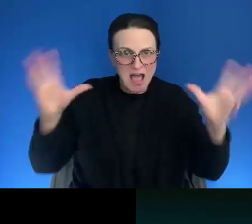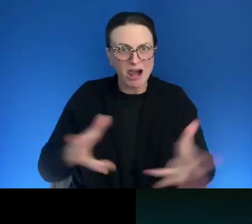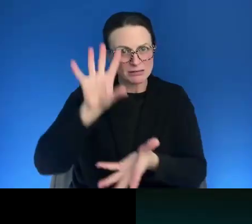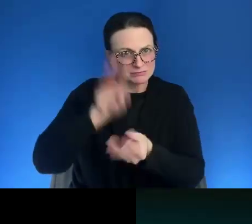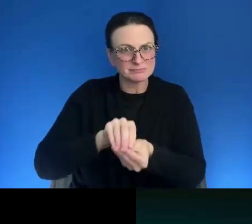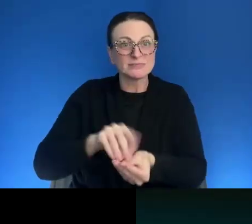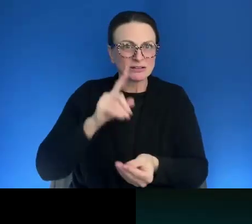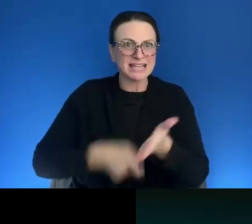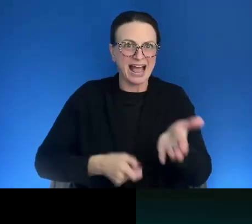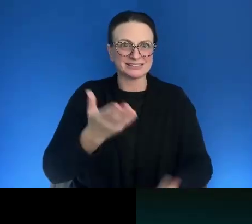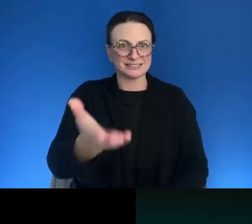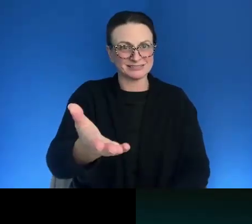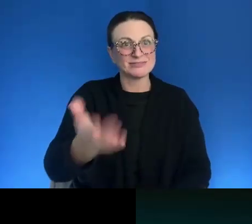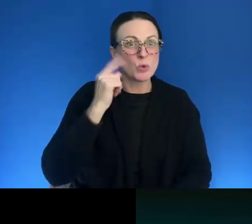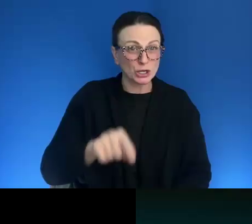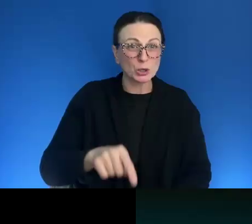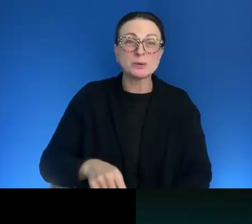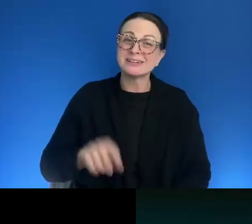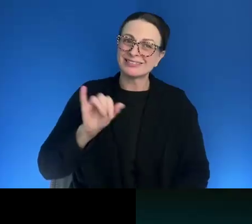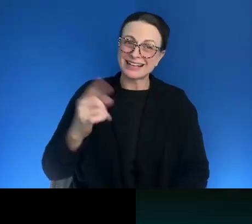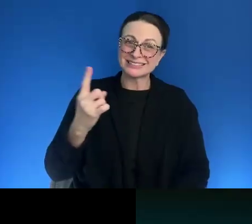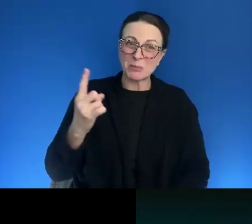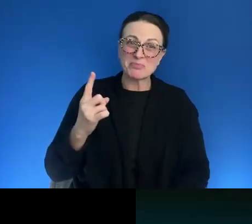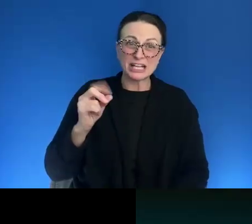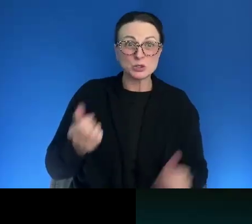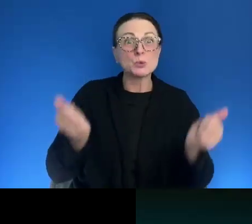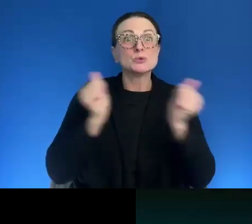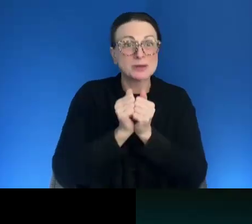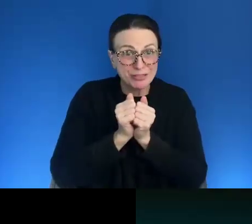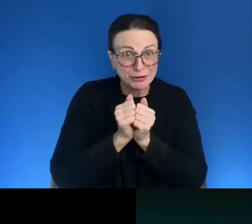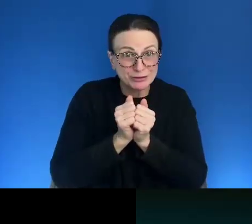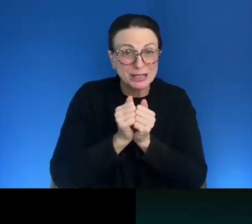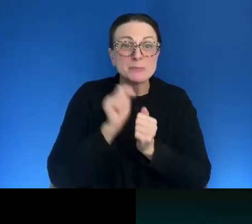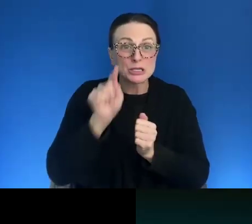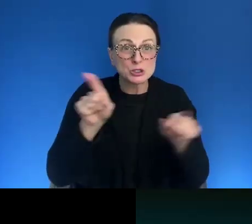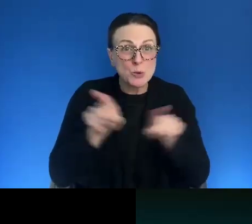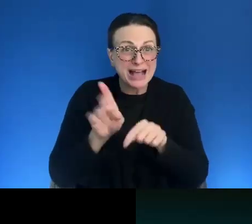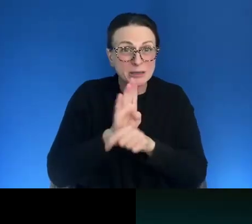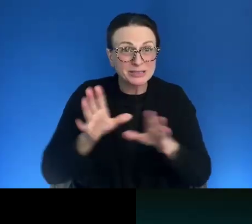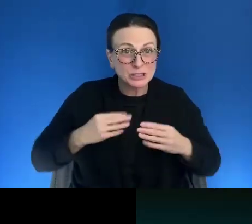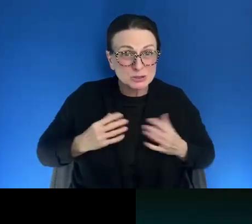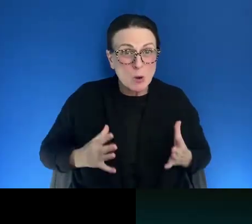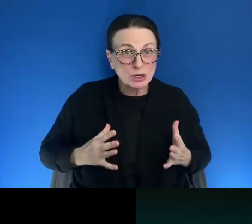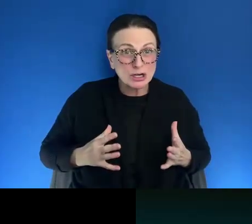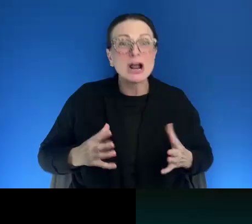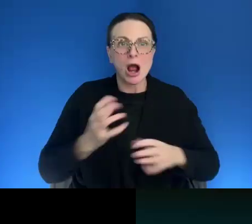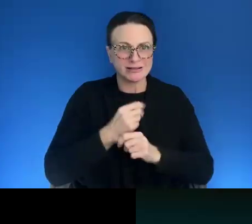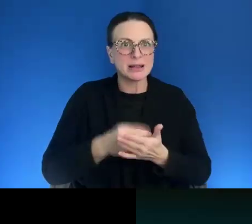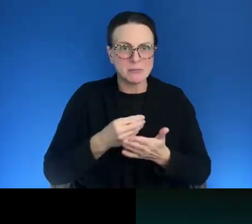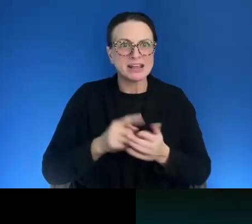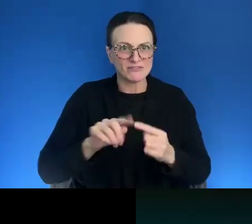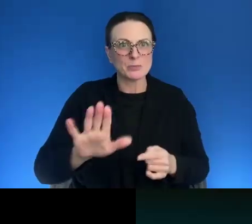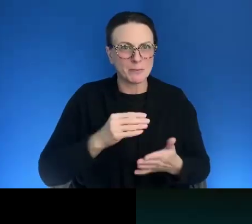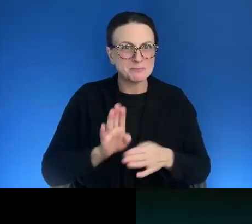your taxes. So it usually is something that they would do together, because you as the business owner are getting the money from your